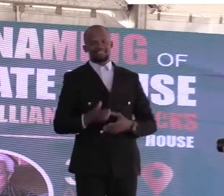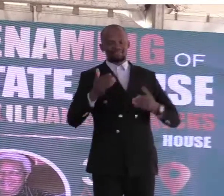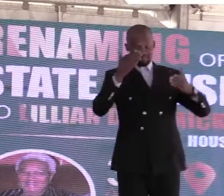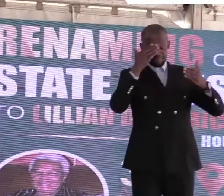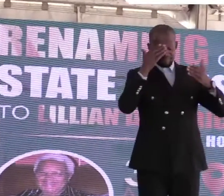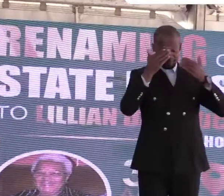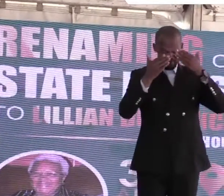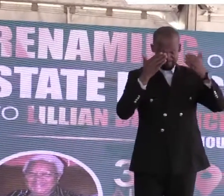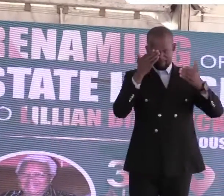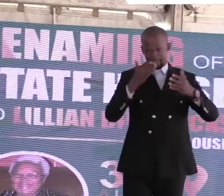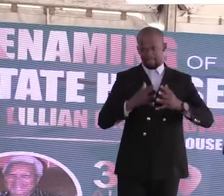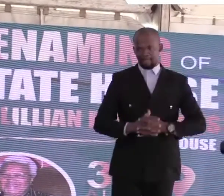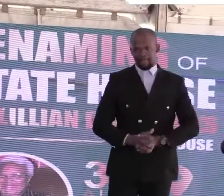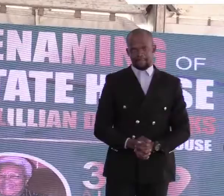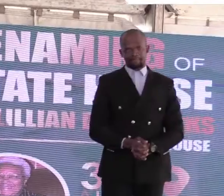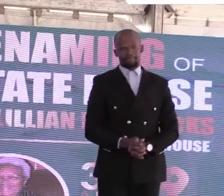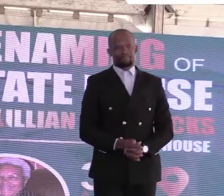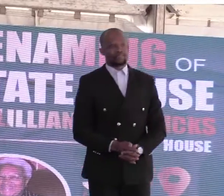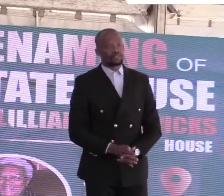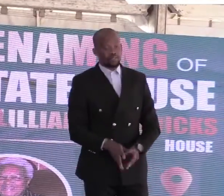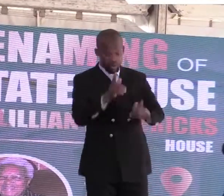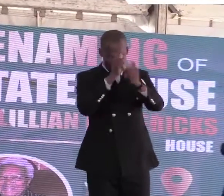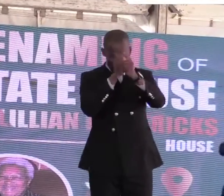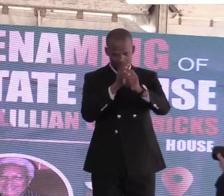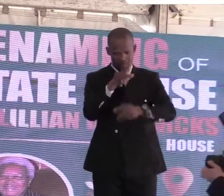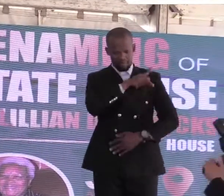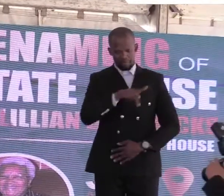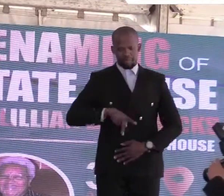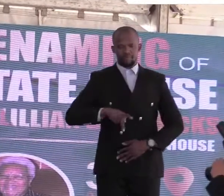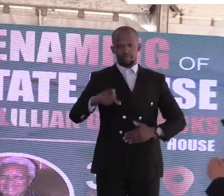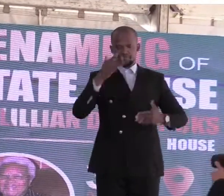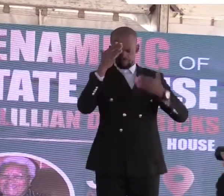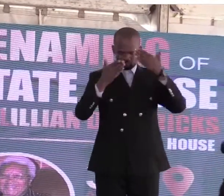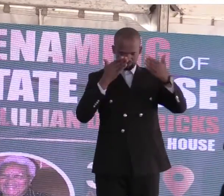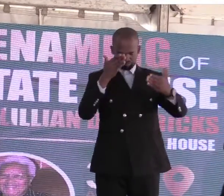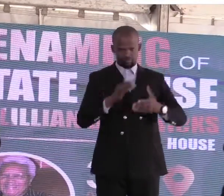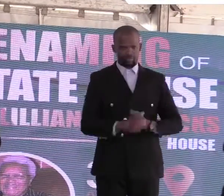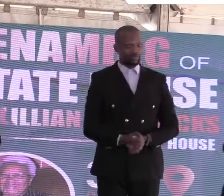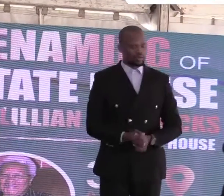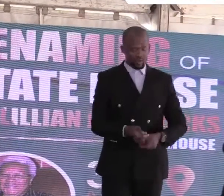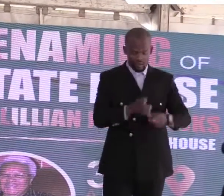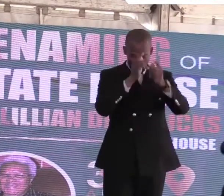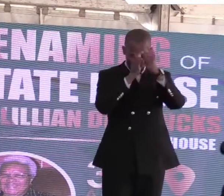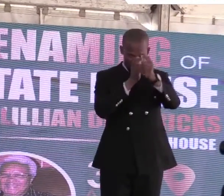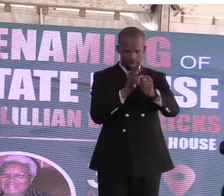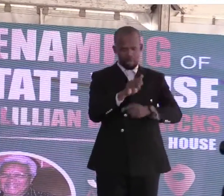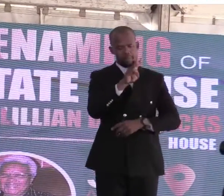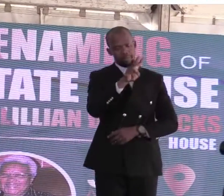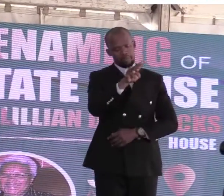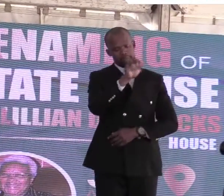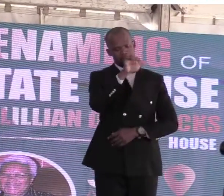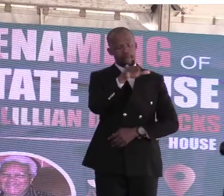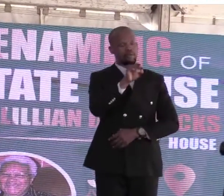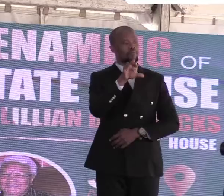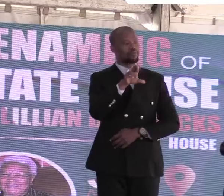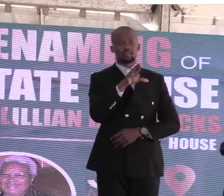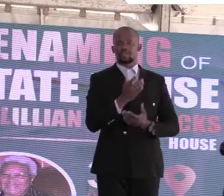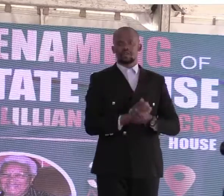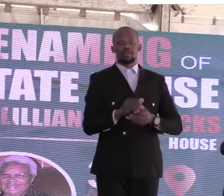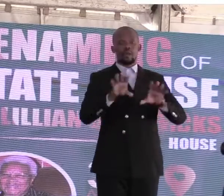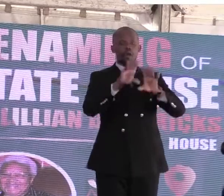Greetings to the Honorable Premier, the Honorable Mayor, or his